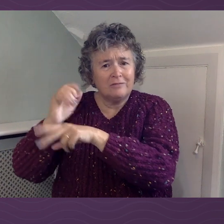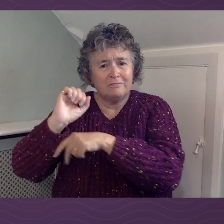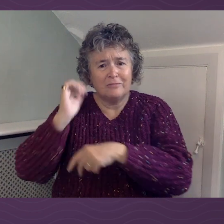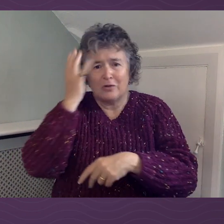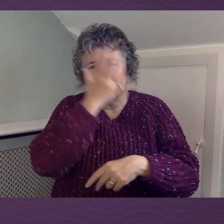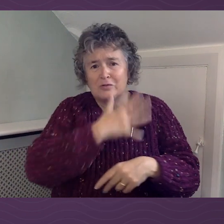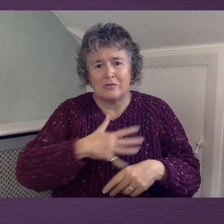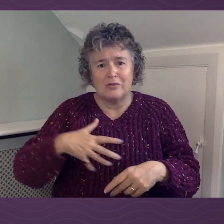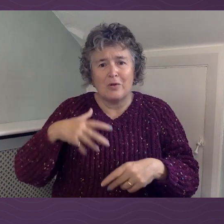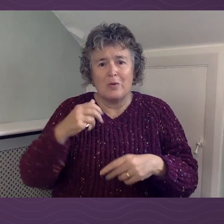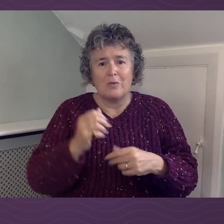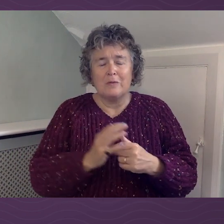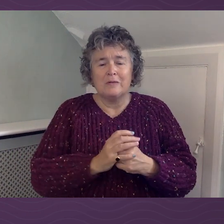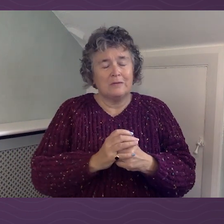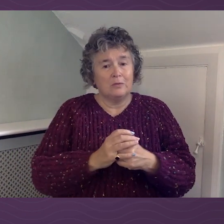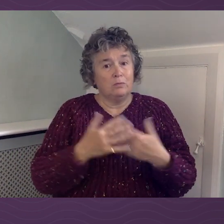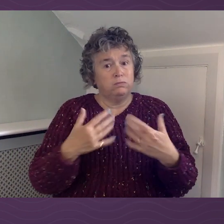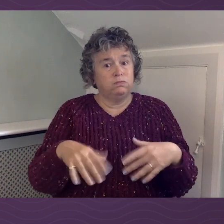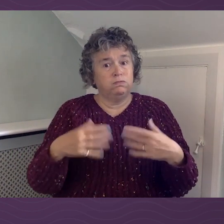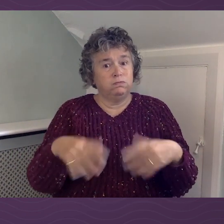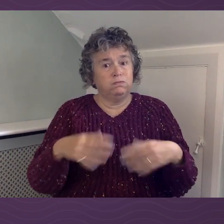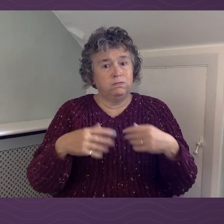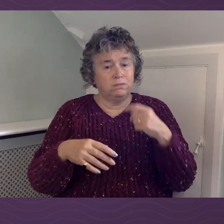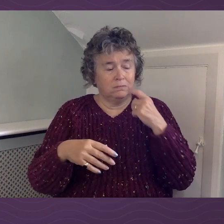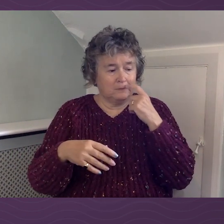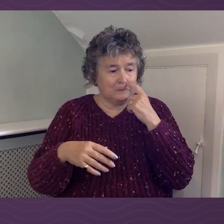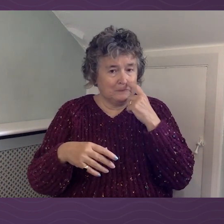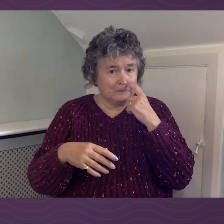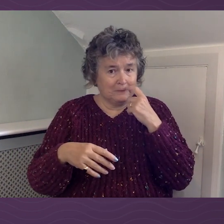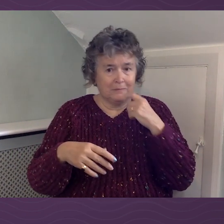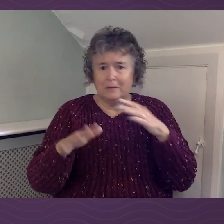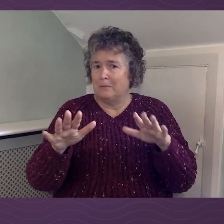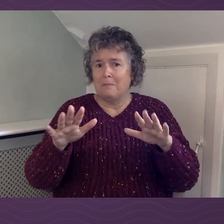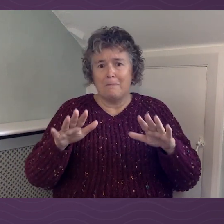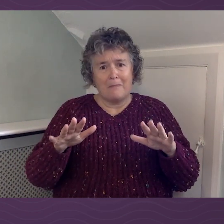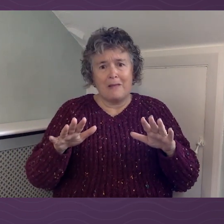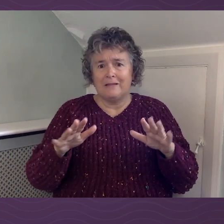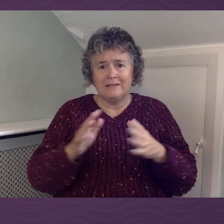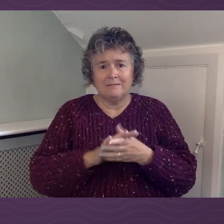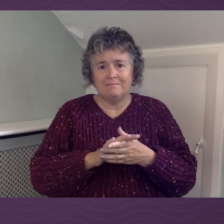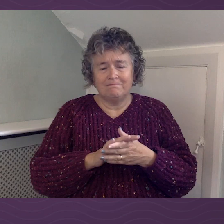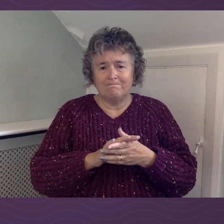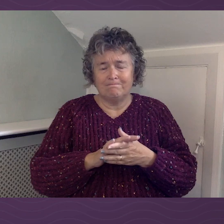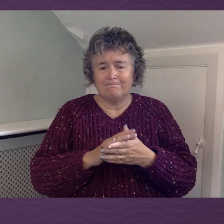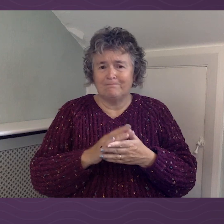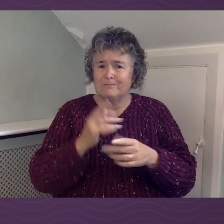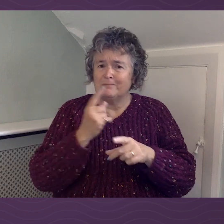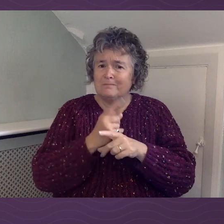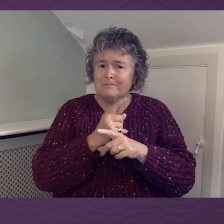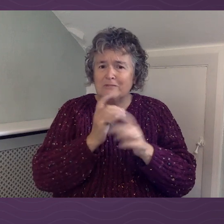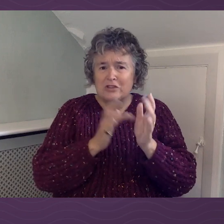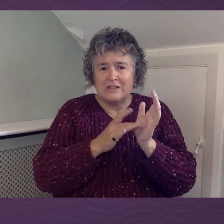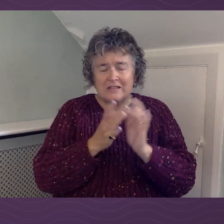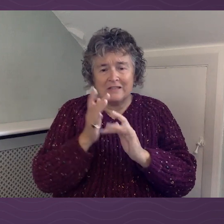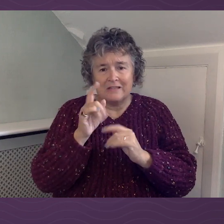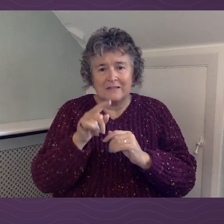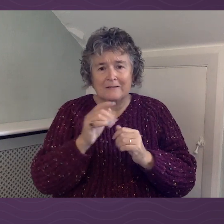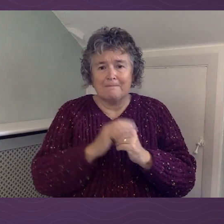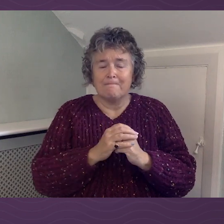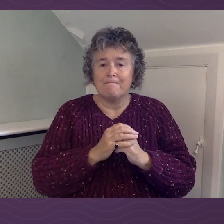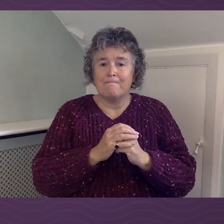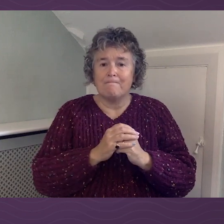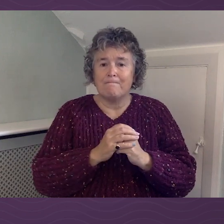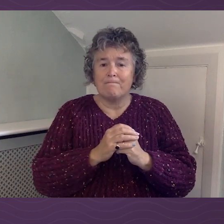It's quite some amazing two verses on what they tell us about Jesus. And